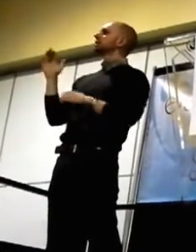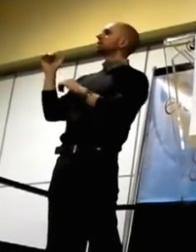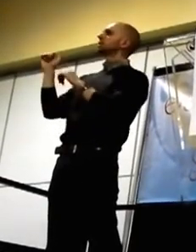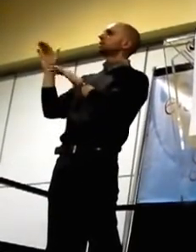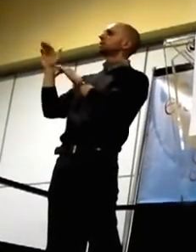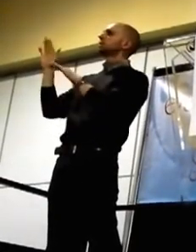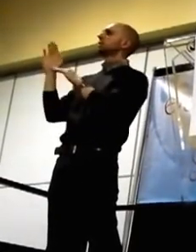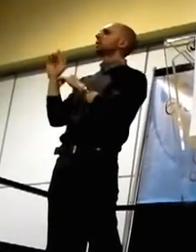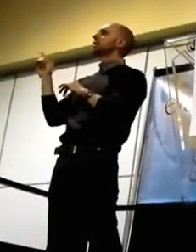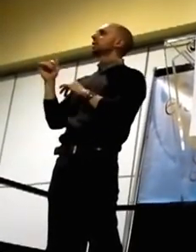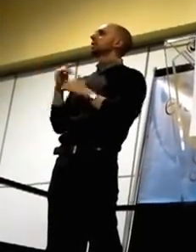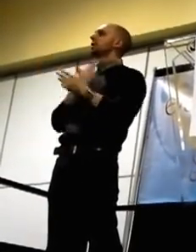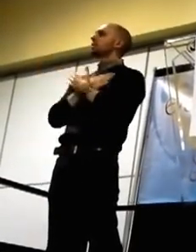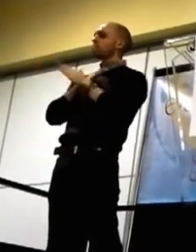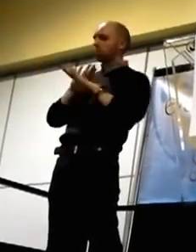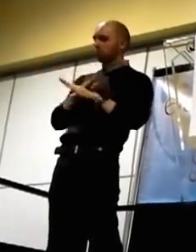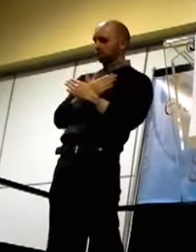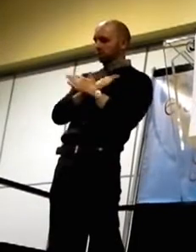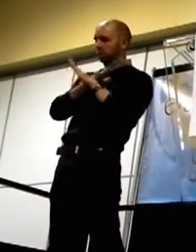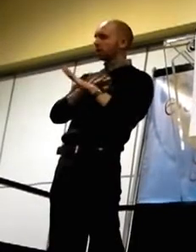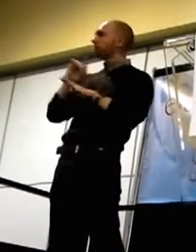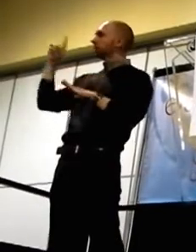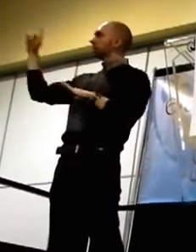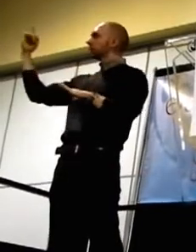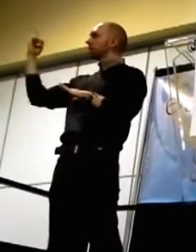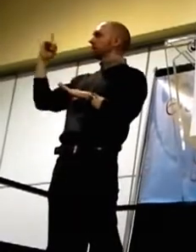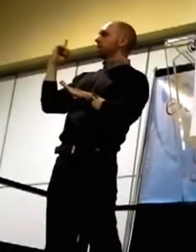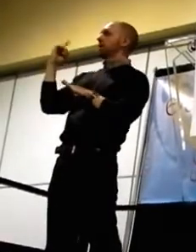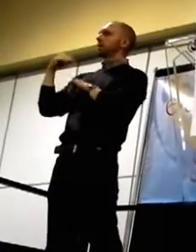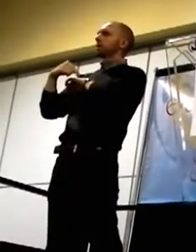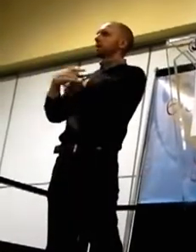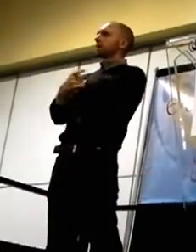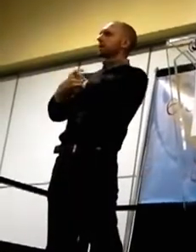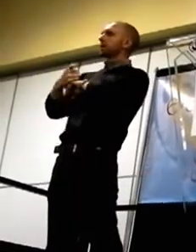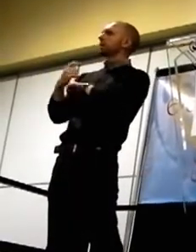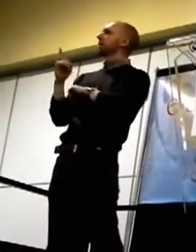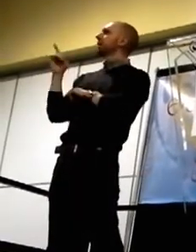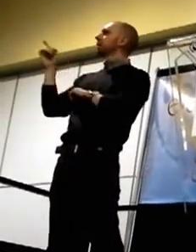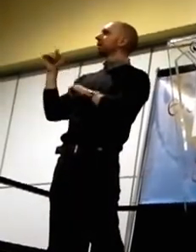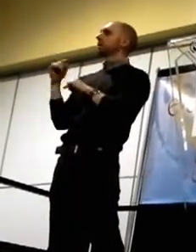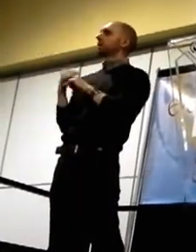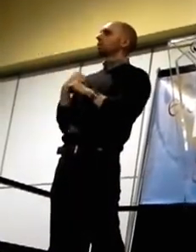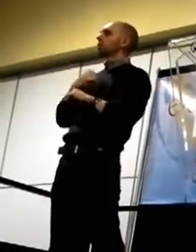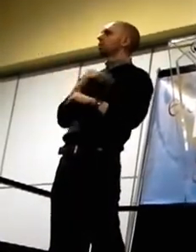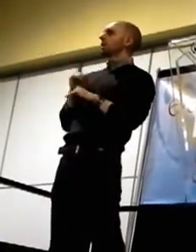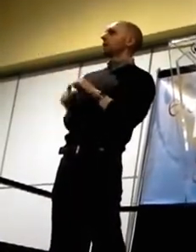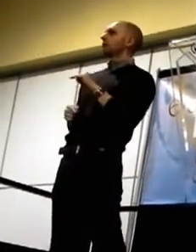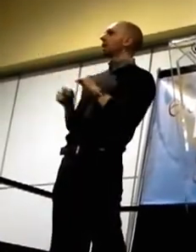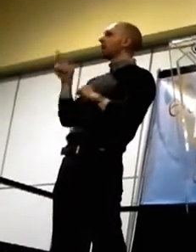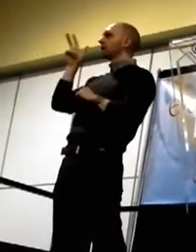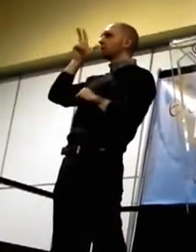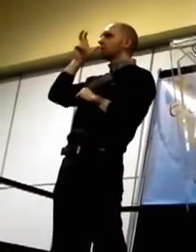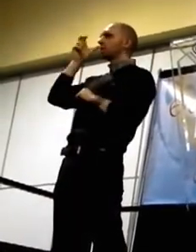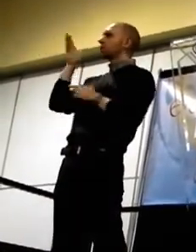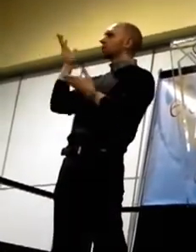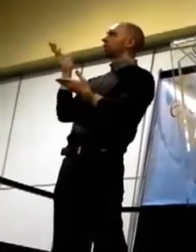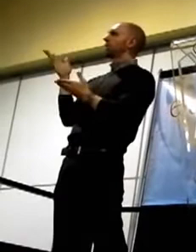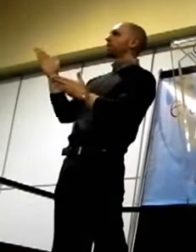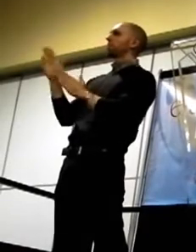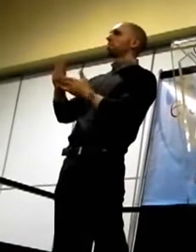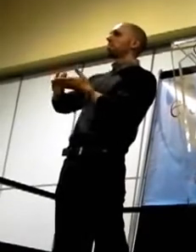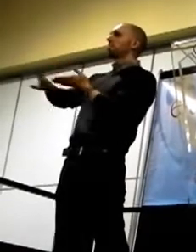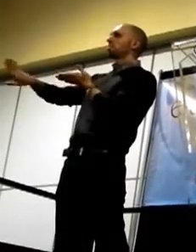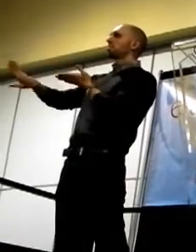hope for you to worship him. That is the shaytan. But he has